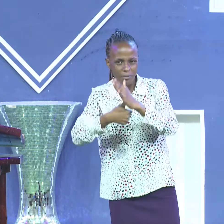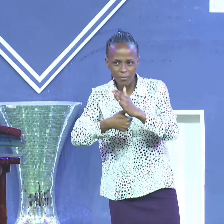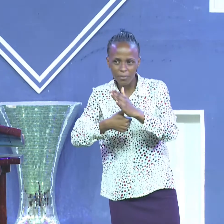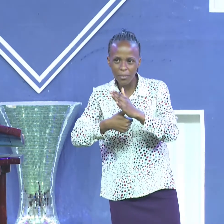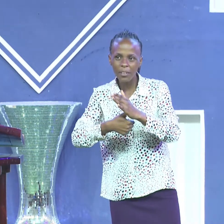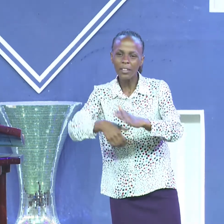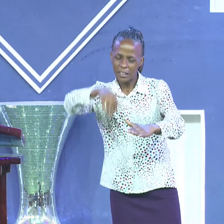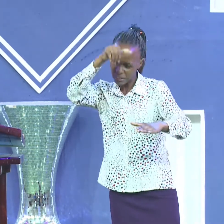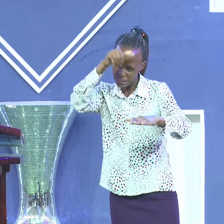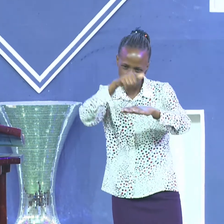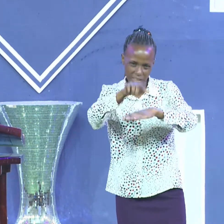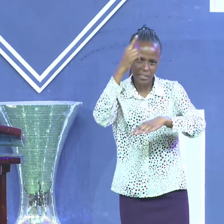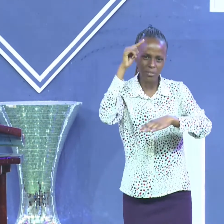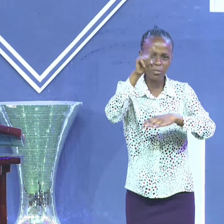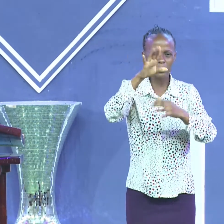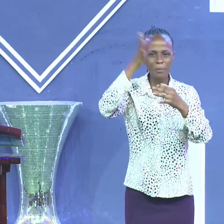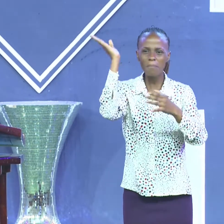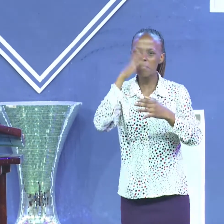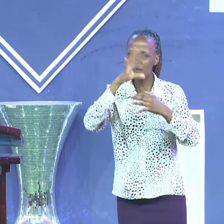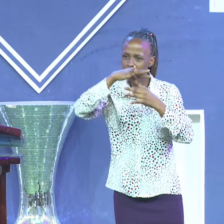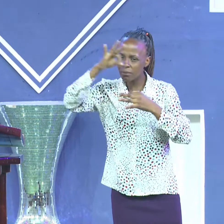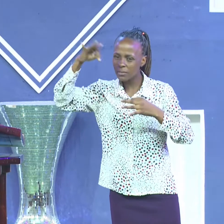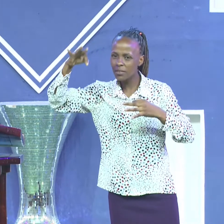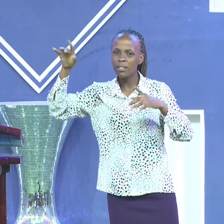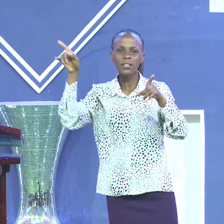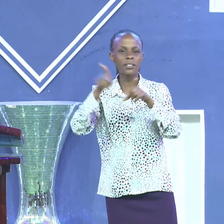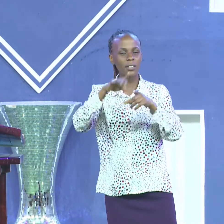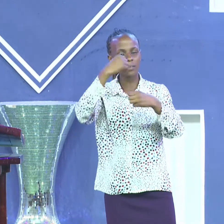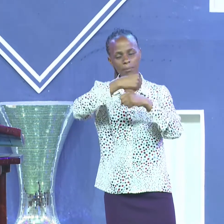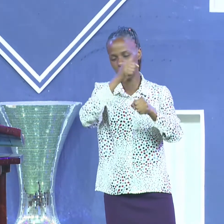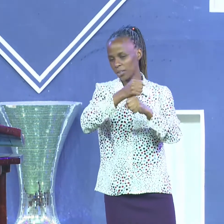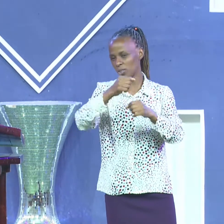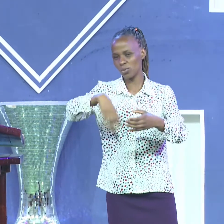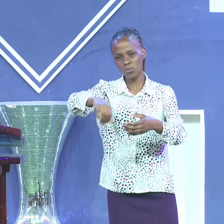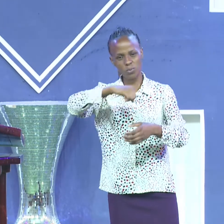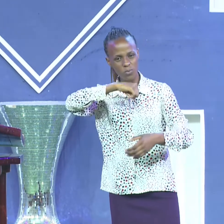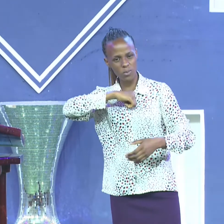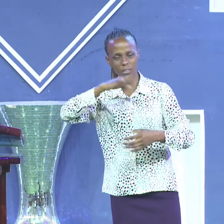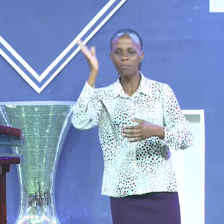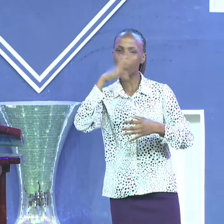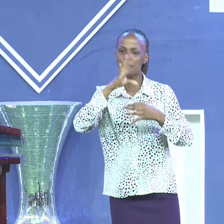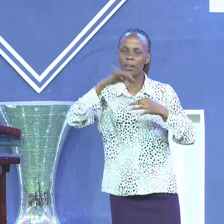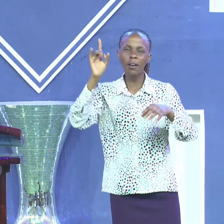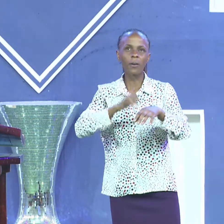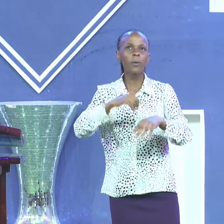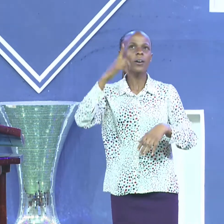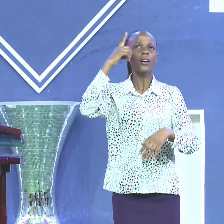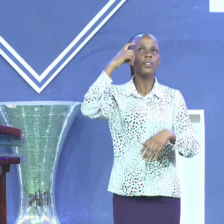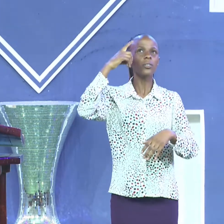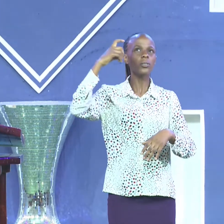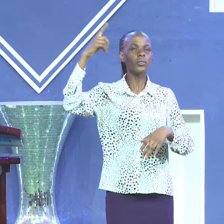thing. They sent spirits unto you, or they got you married to demons.